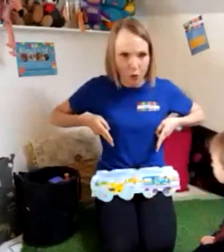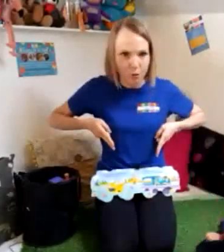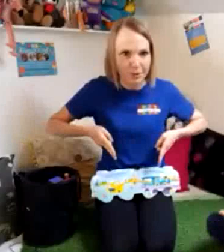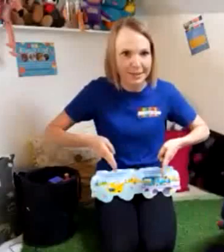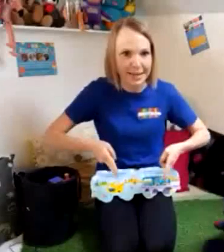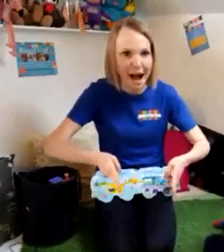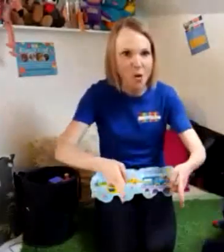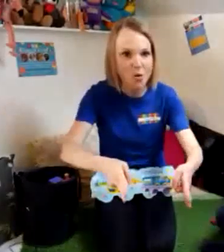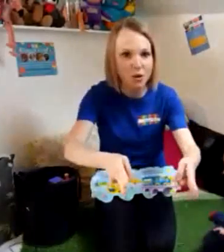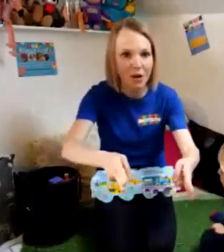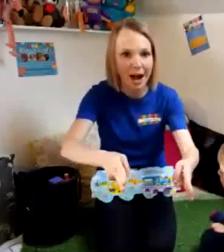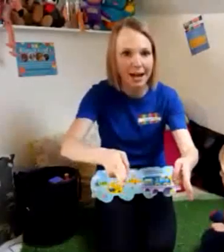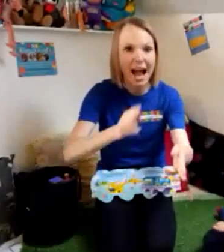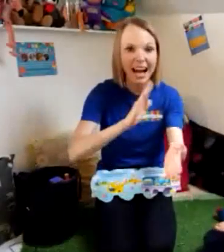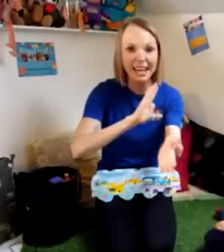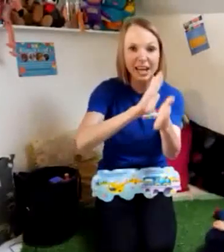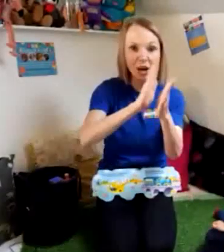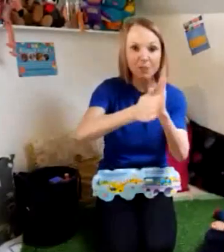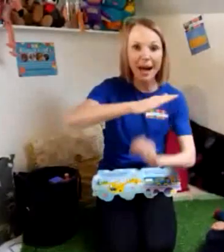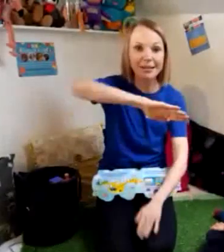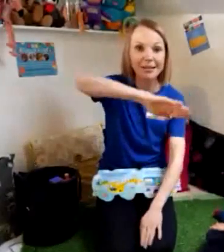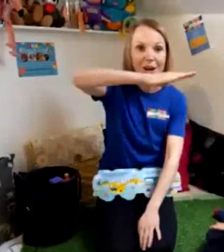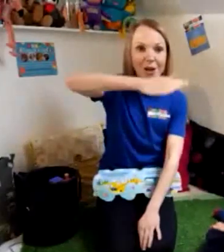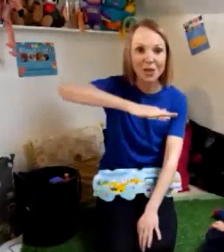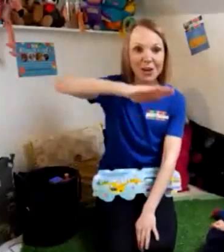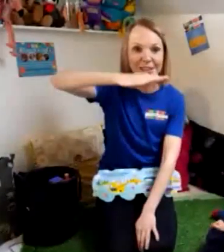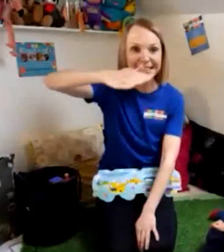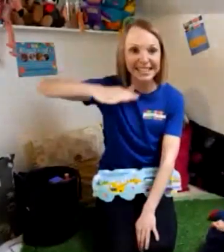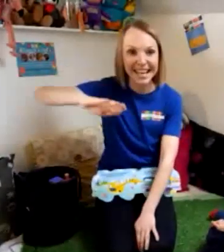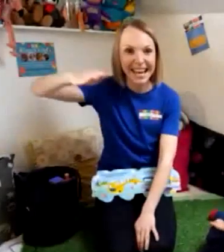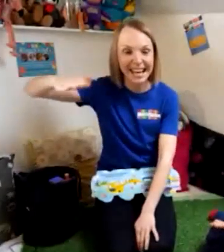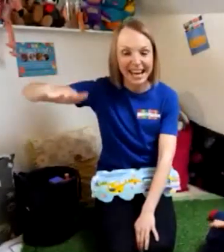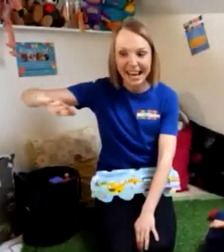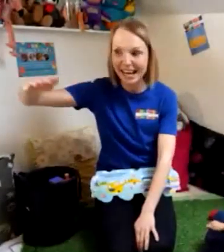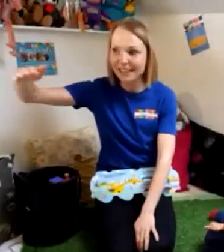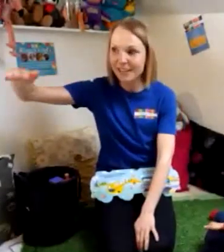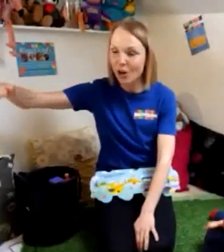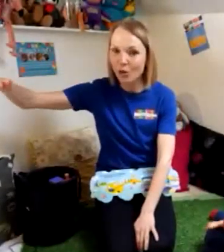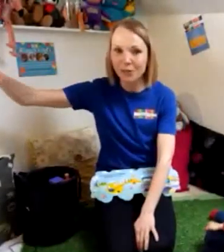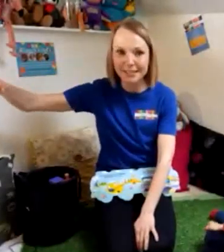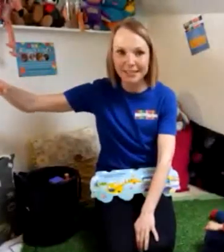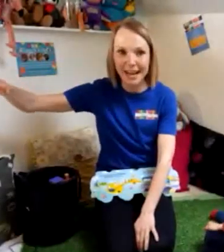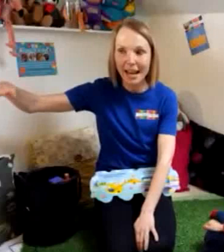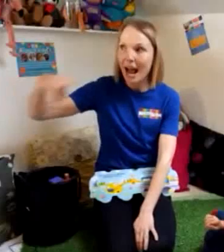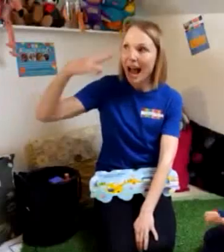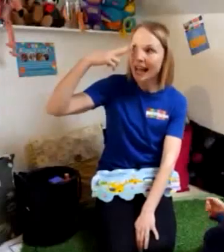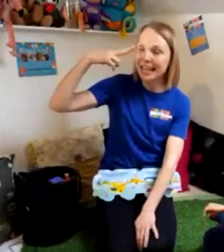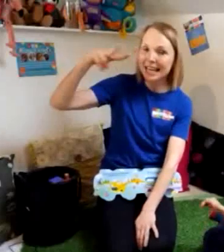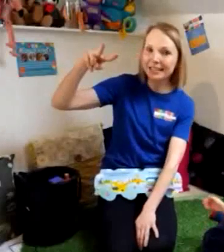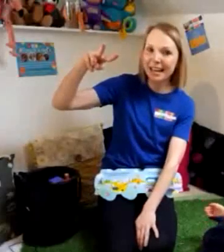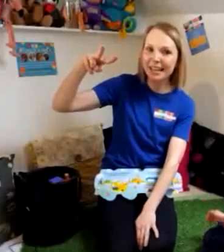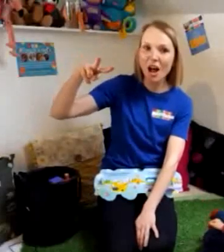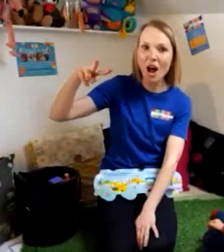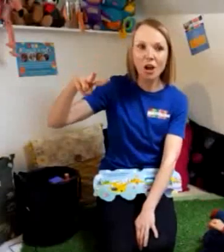zooms down the track and it goes past the sea. Here's our lovely sea. And he sees a